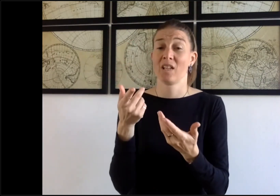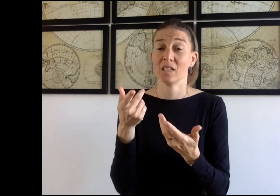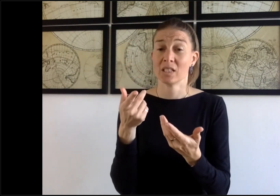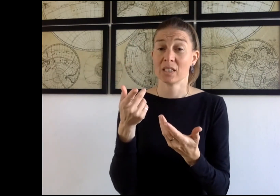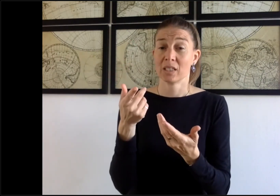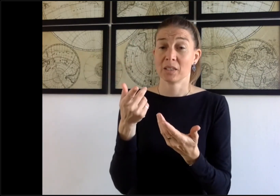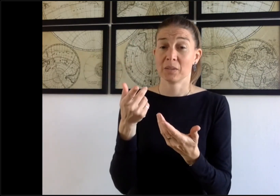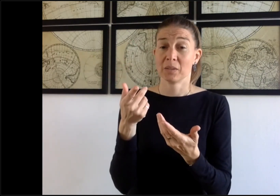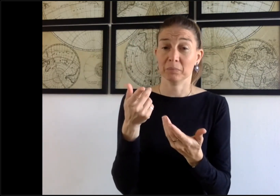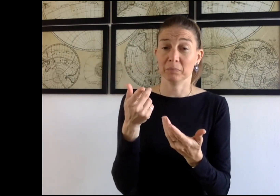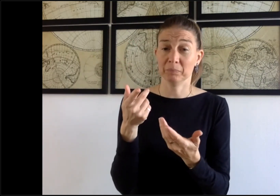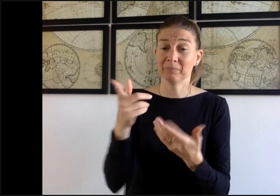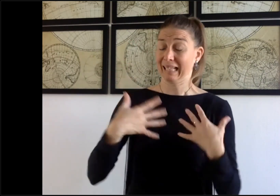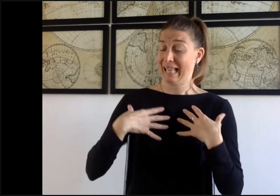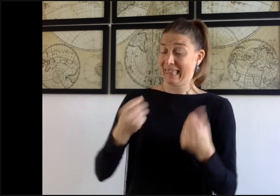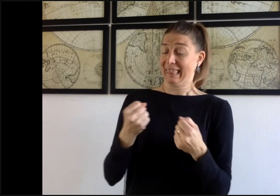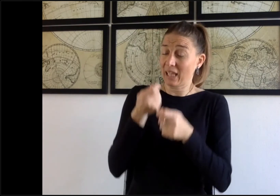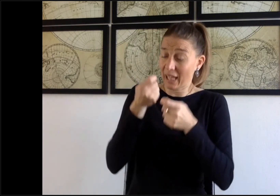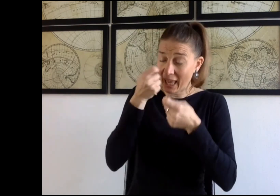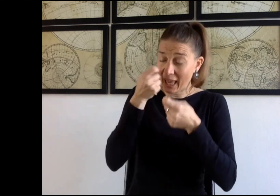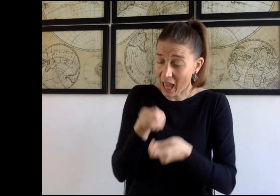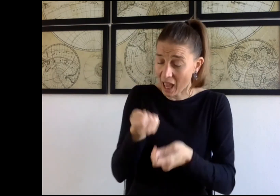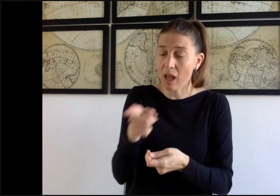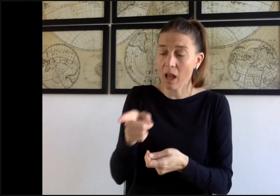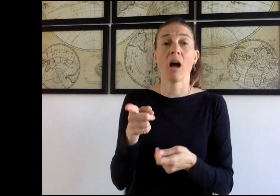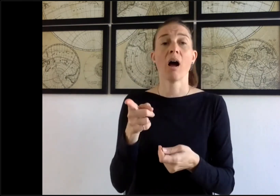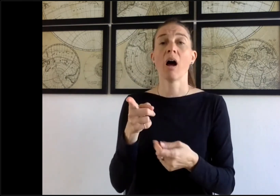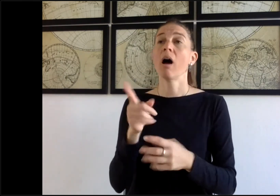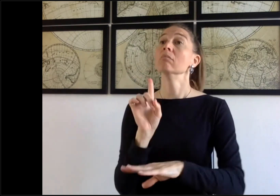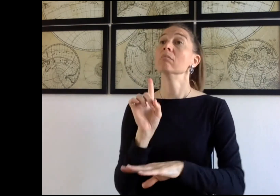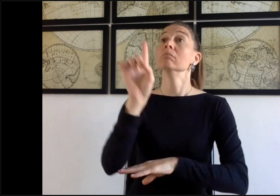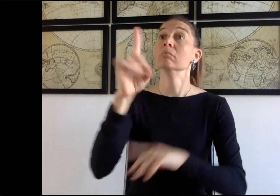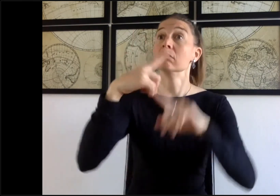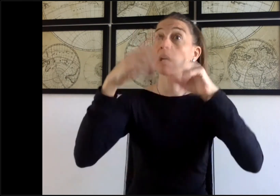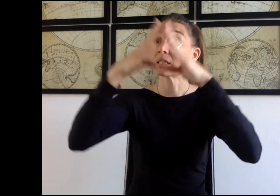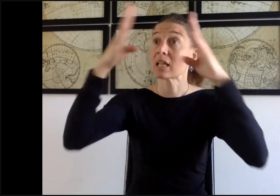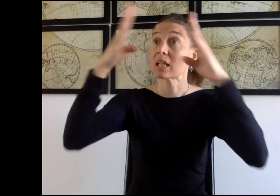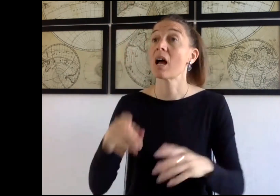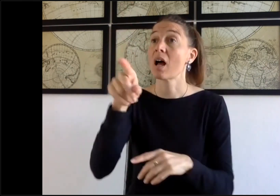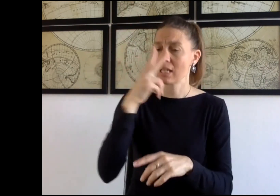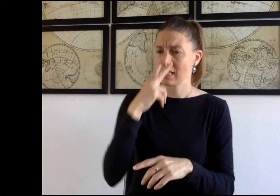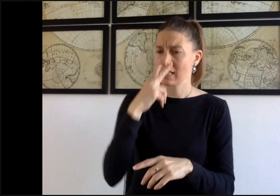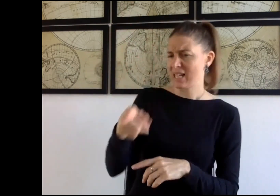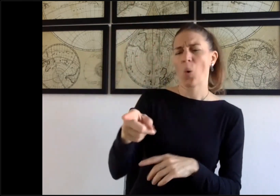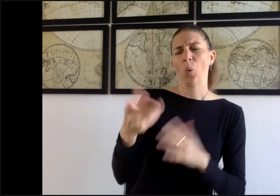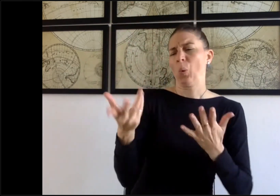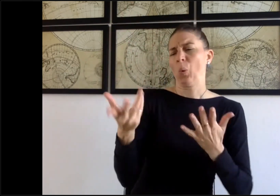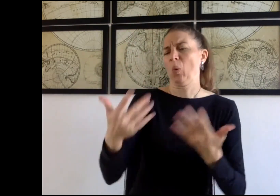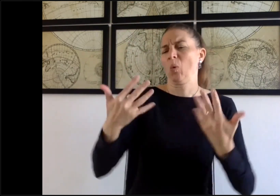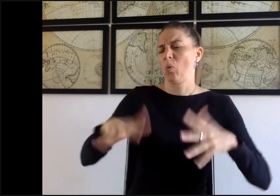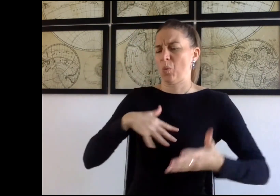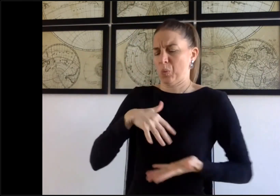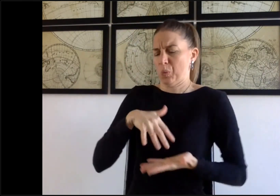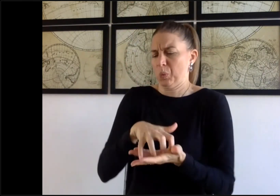very, very important, that we, at the time of crisis, we really think of the most vulnerable in our